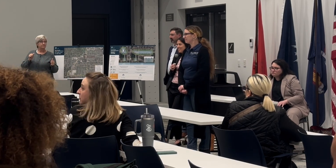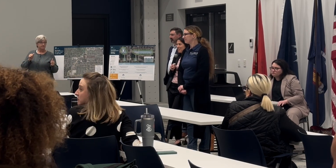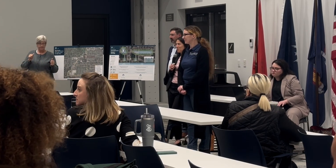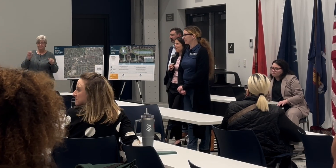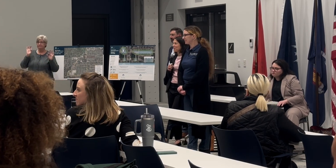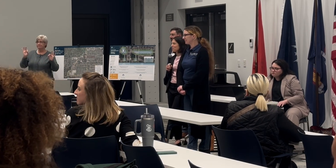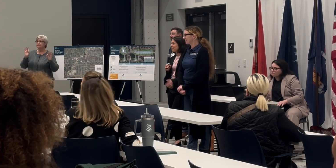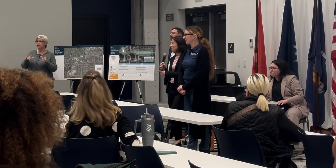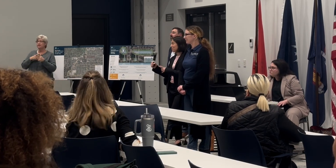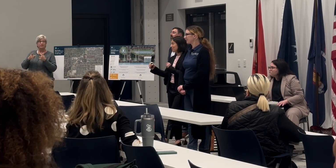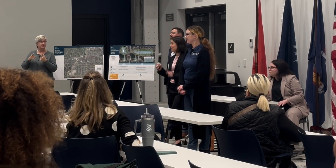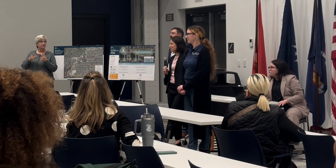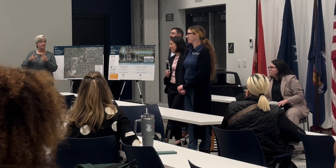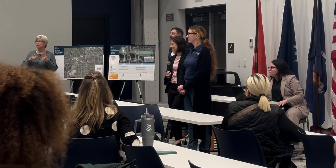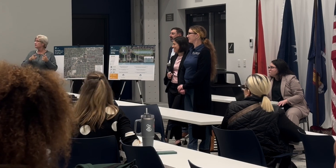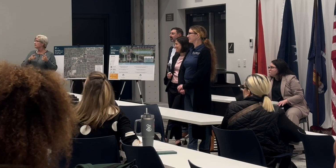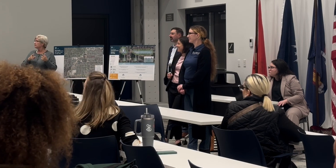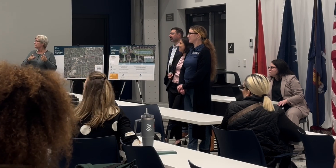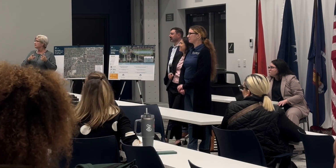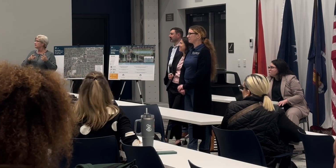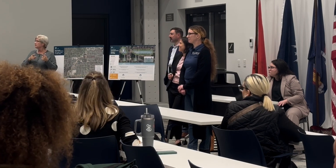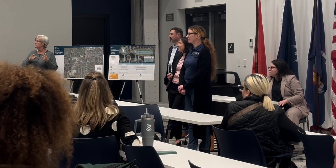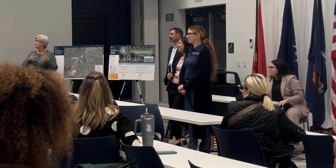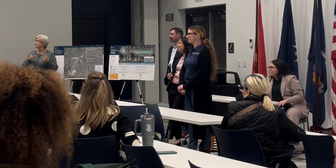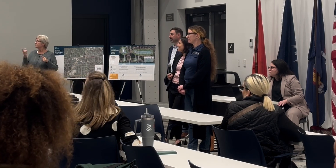All right, well, we'll be.